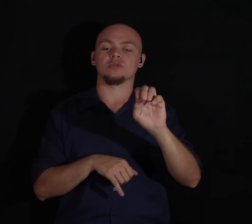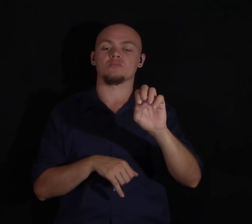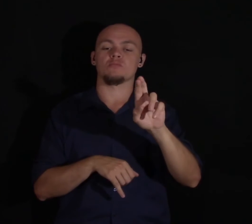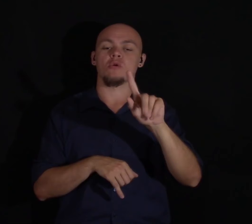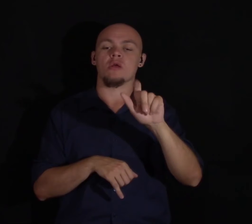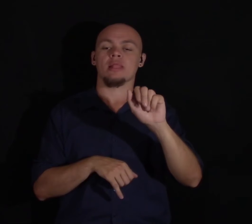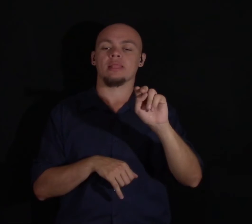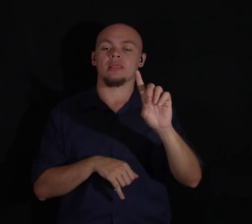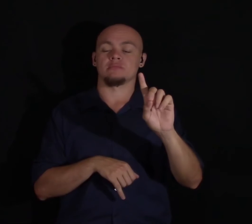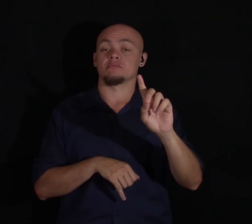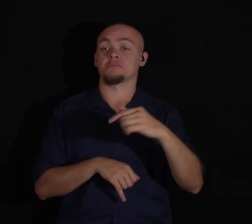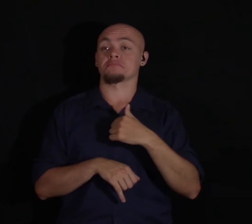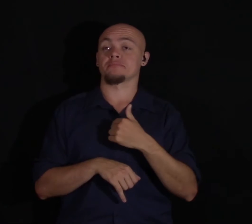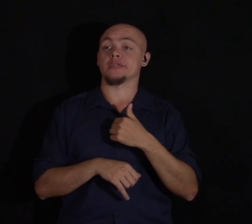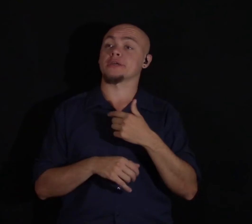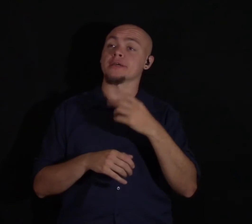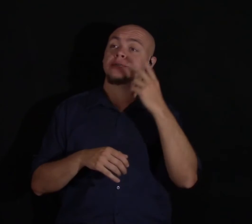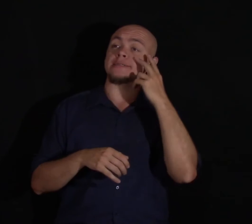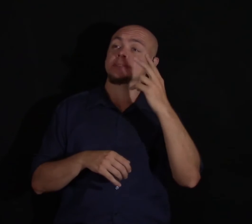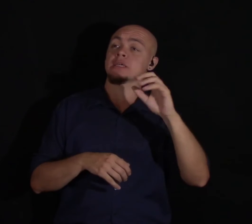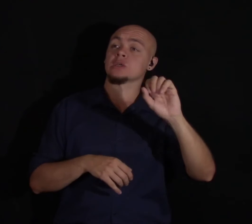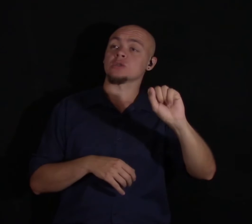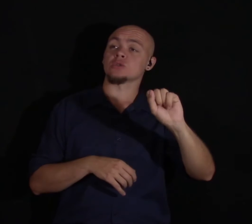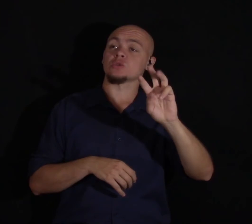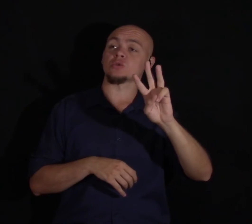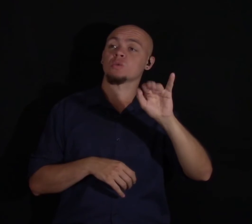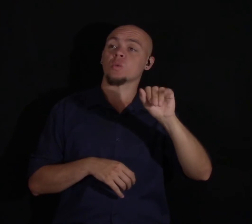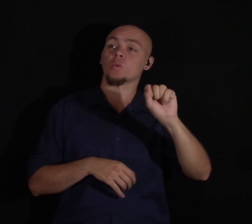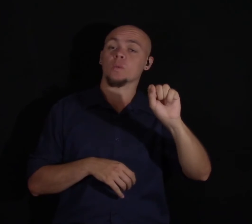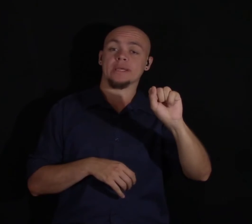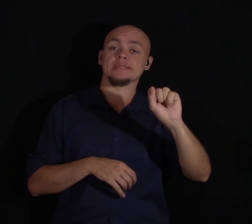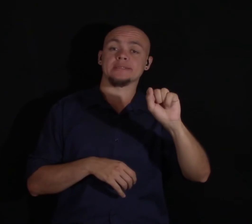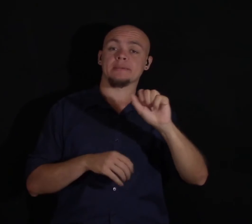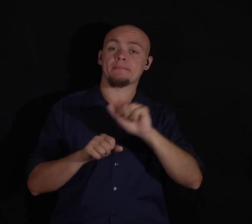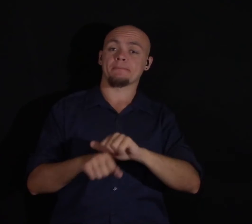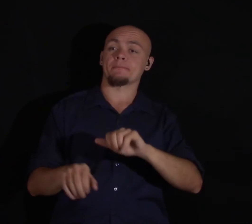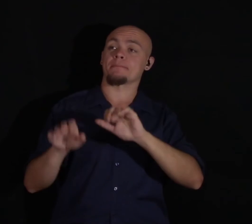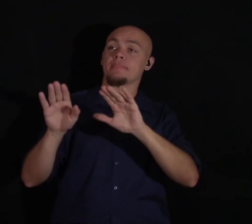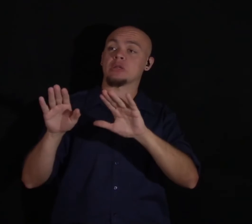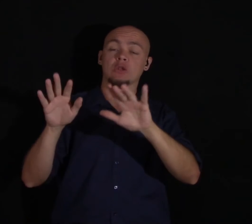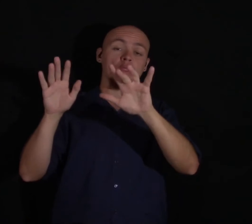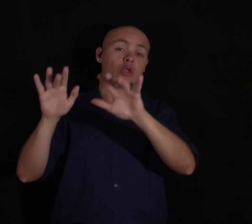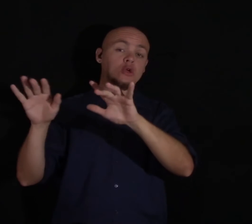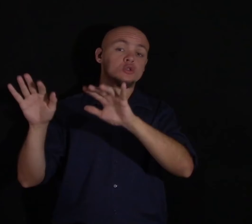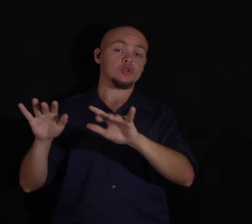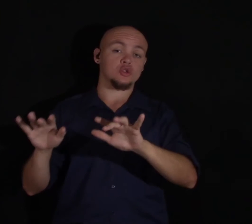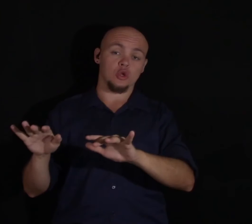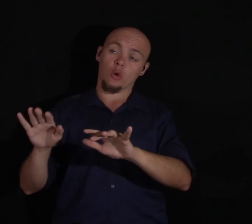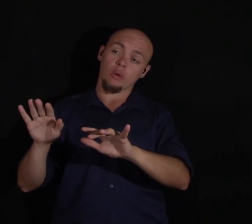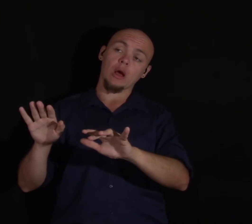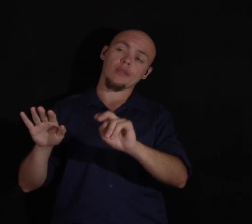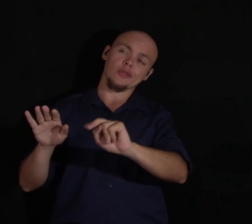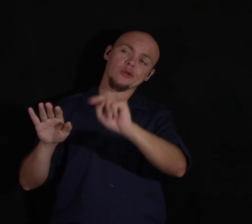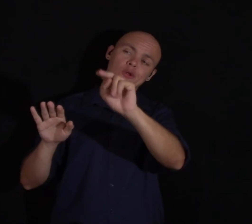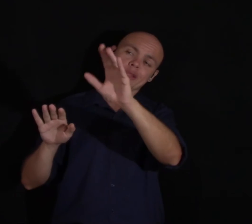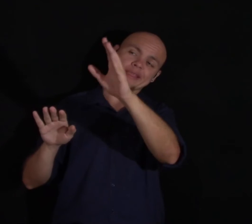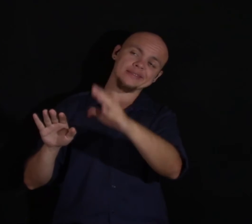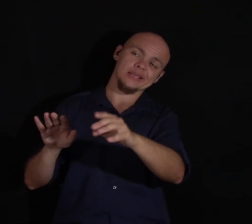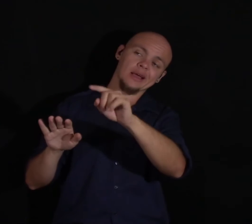among the Swiss mountains. The little patches of snow which yet lingered on the northern sides of the mountain, the lakes, and the